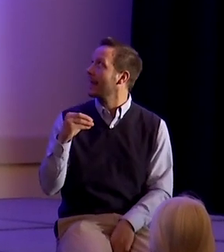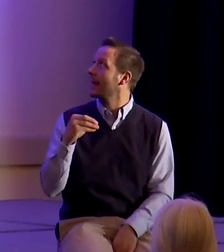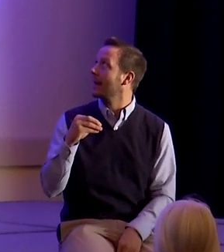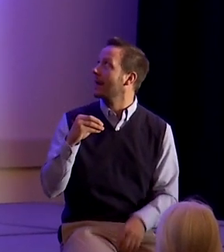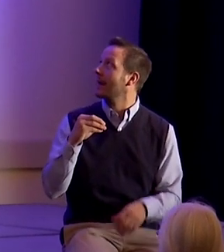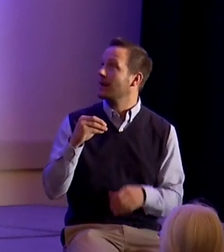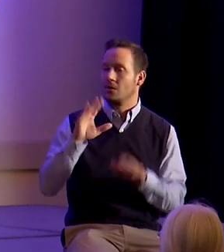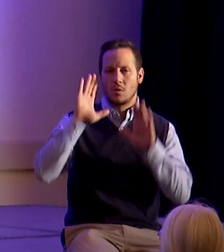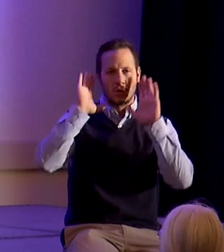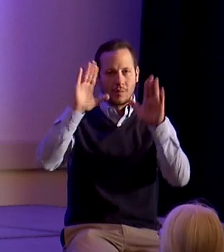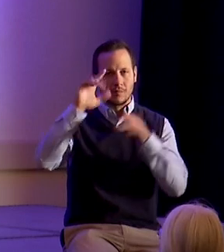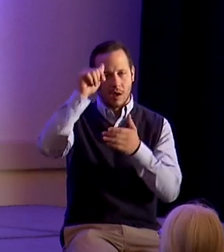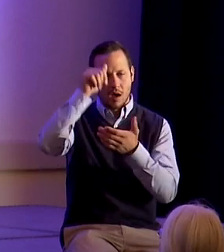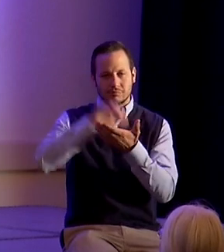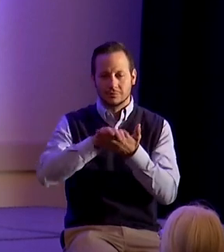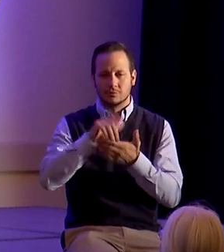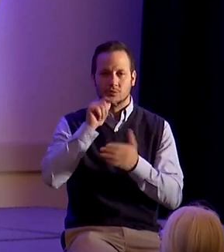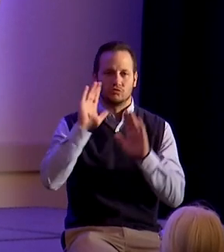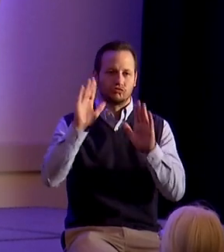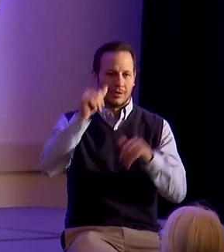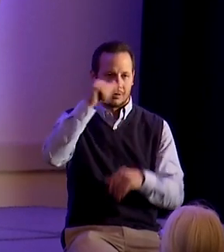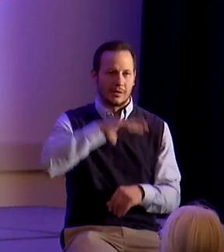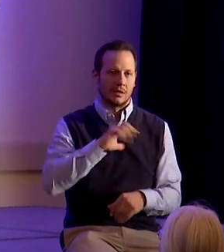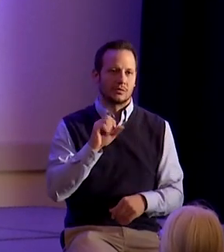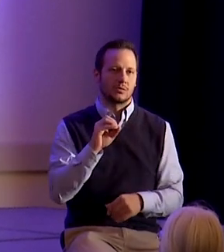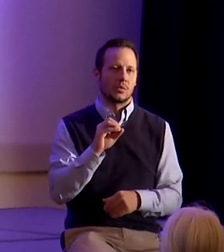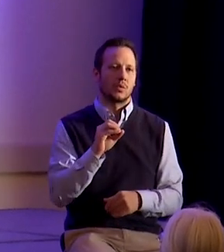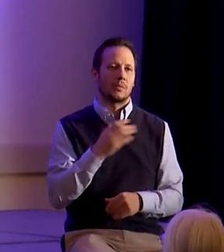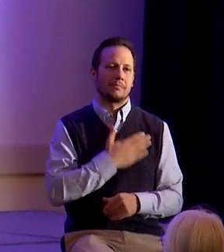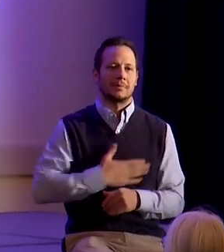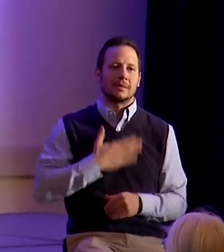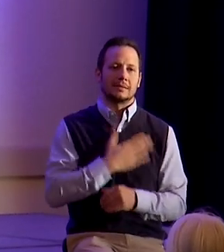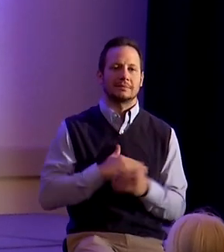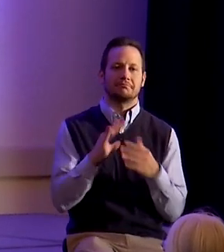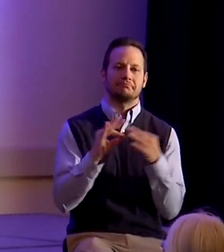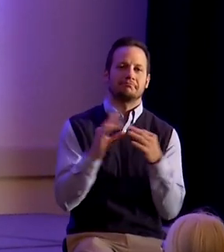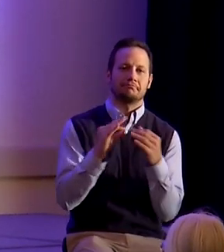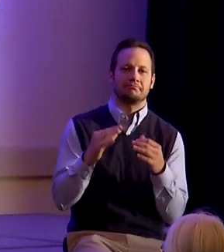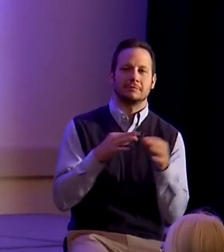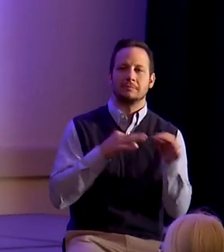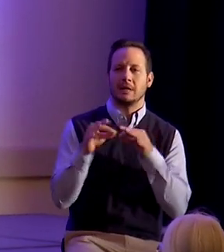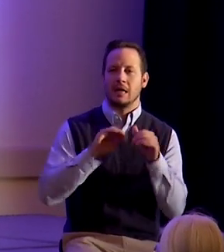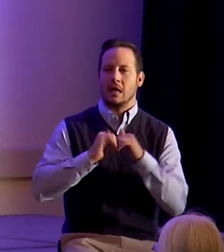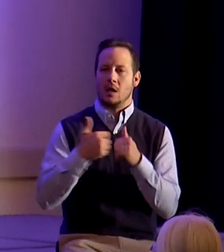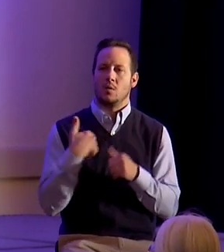awesome hubby who is a great guy. So come on up, Sarah. Please tell us how to recover from religion.